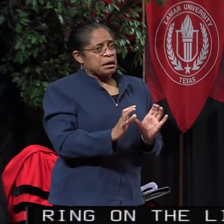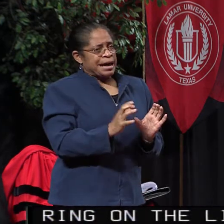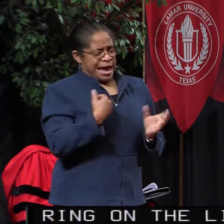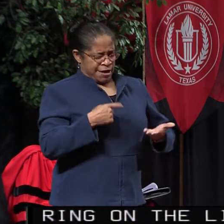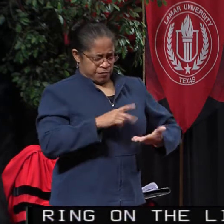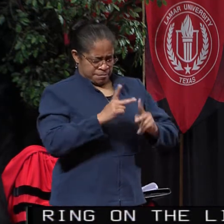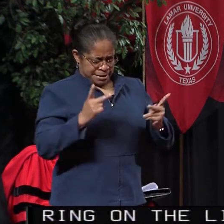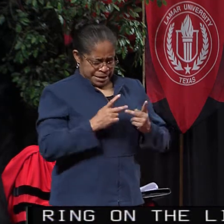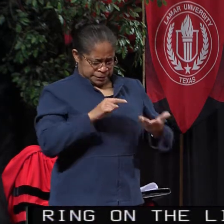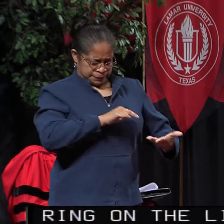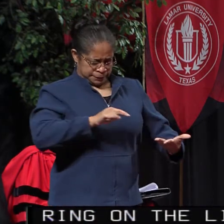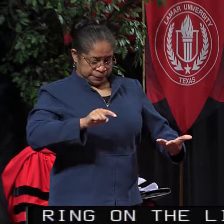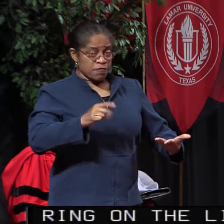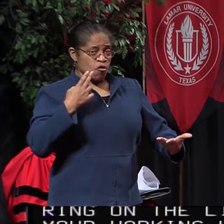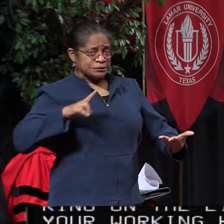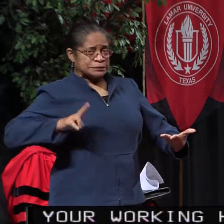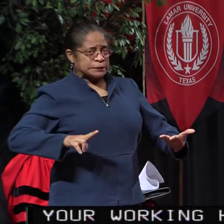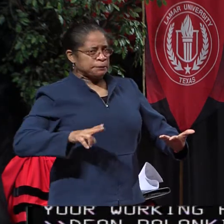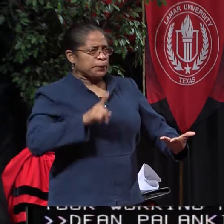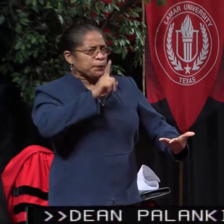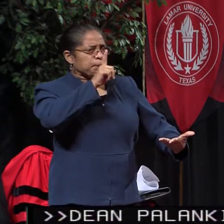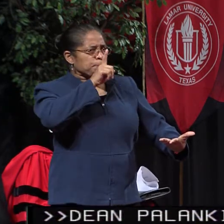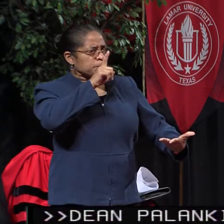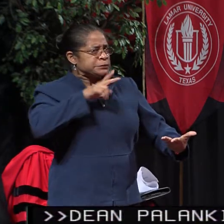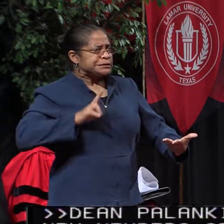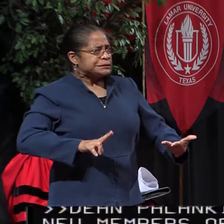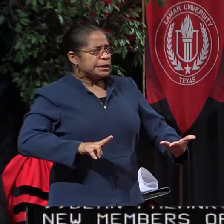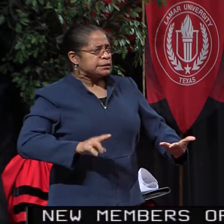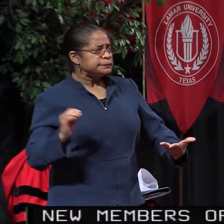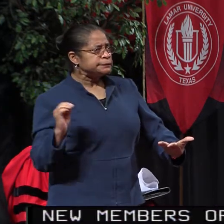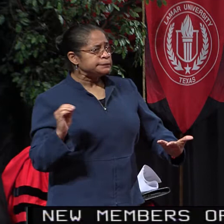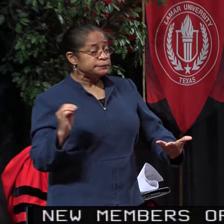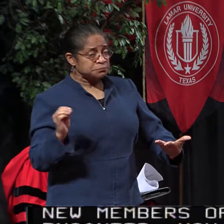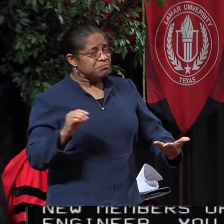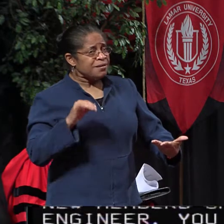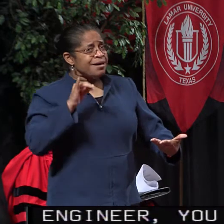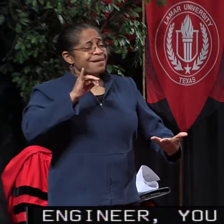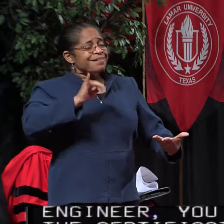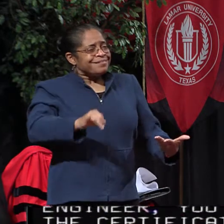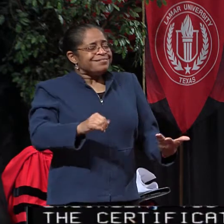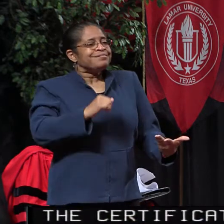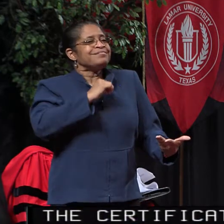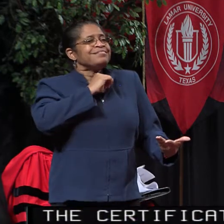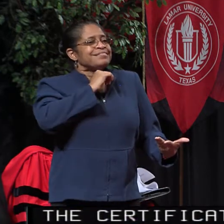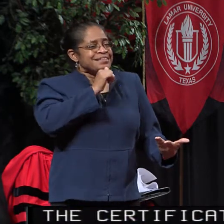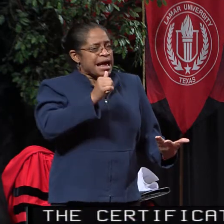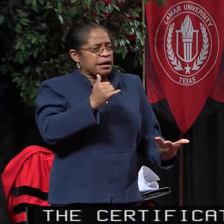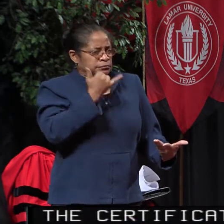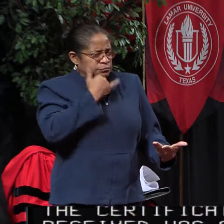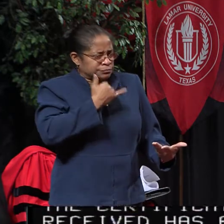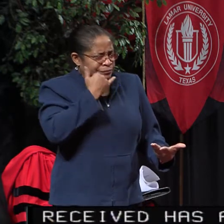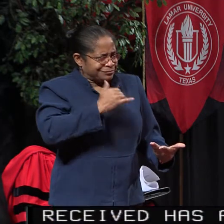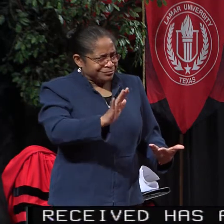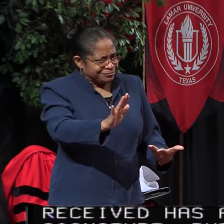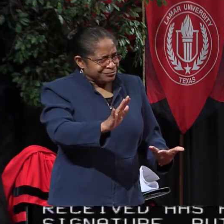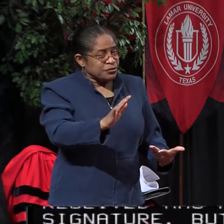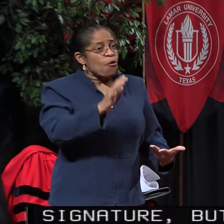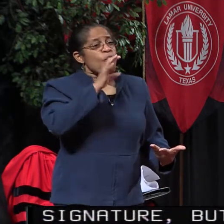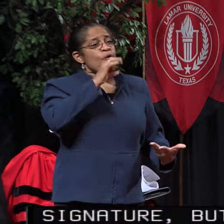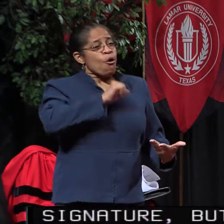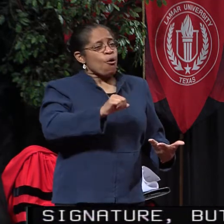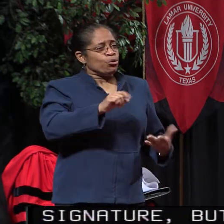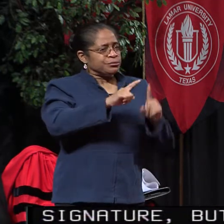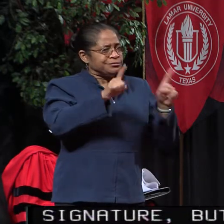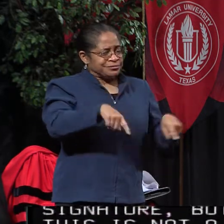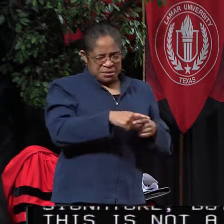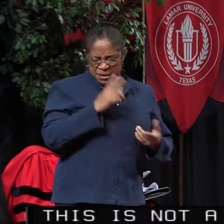signature, but it is not signed. This is not a mistake or an oversight. In fact, my secretary brought it